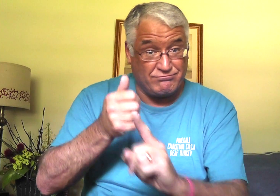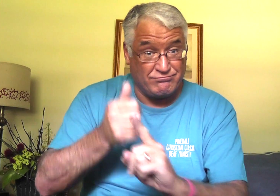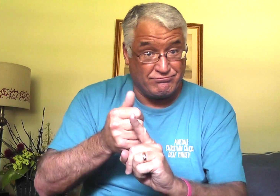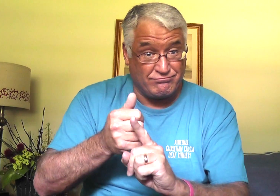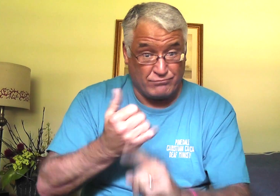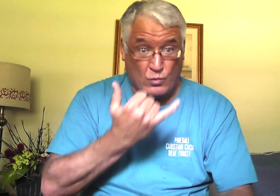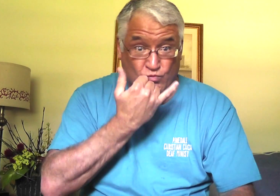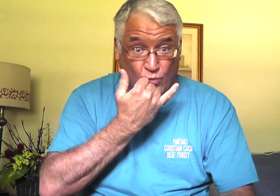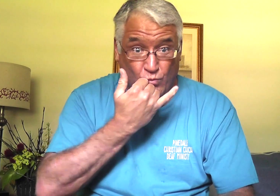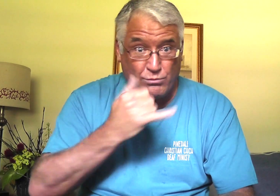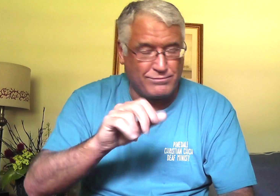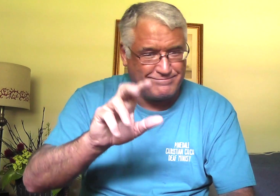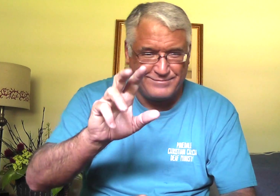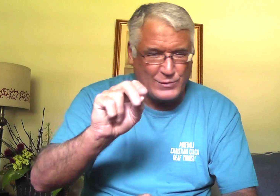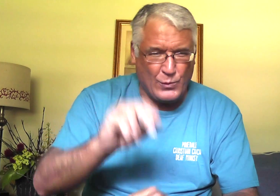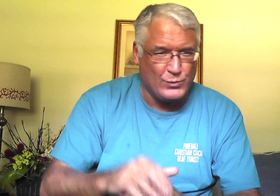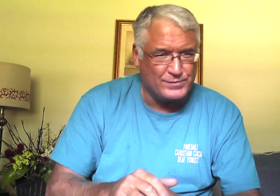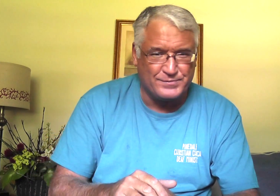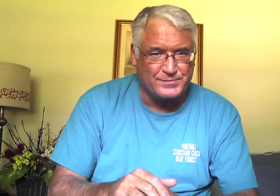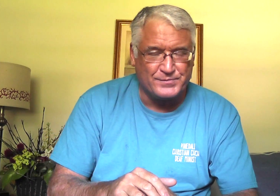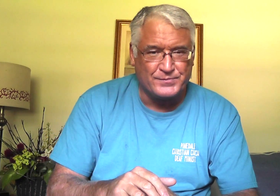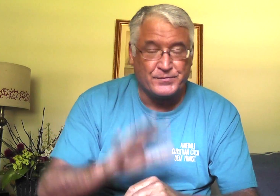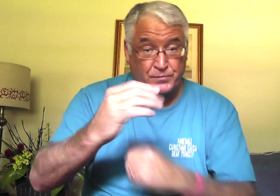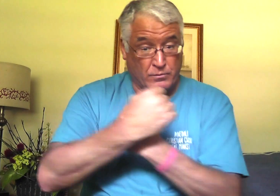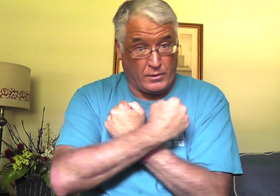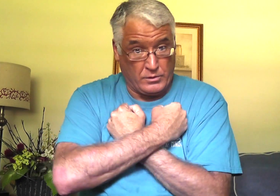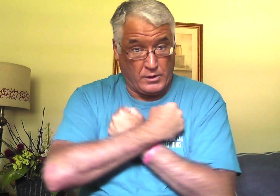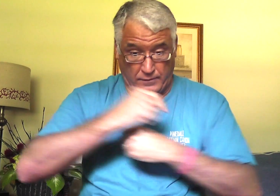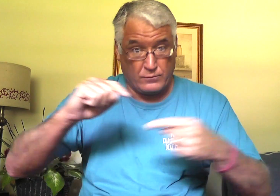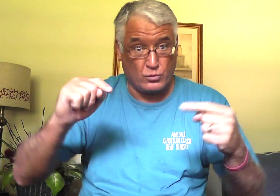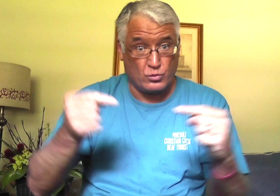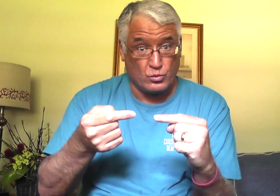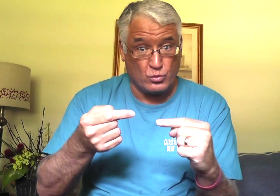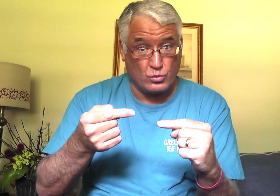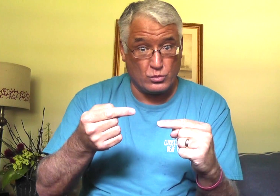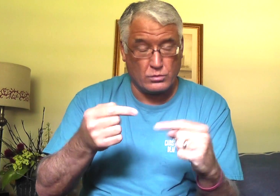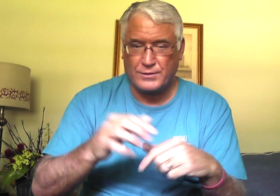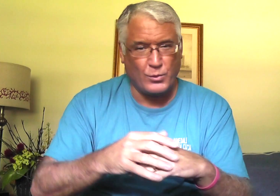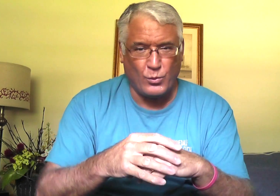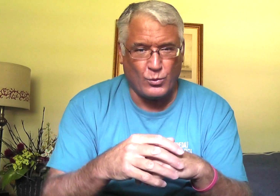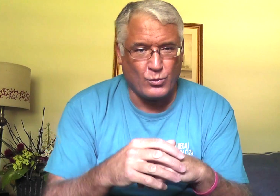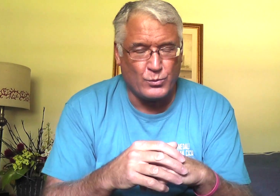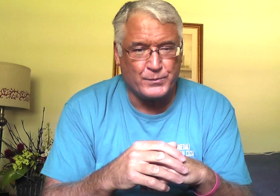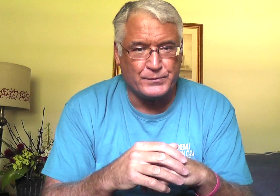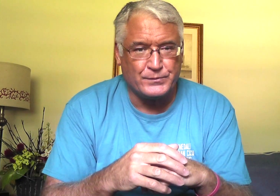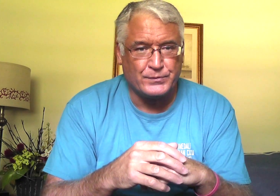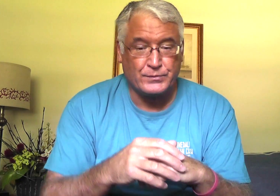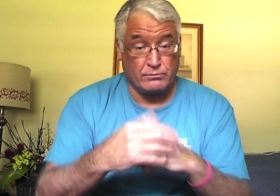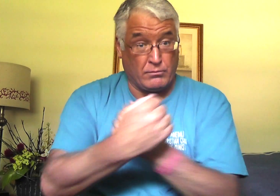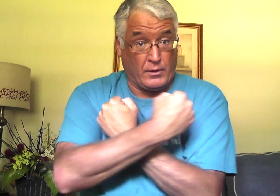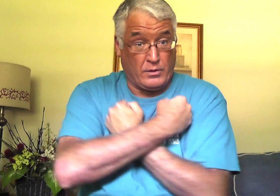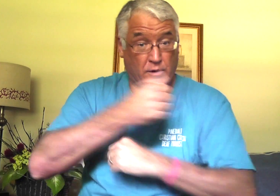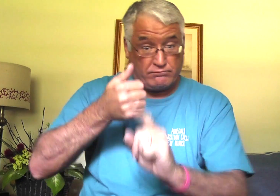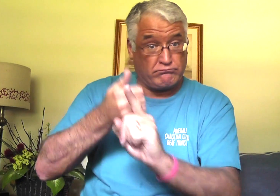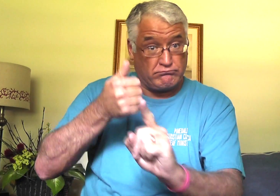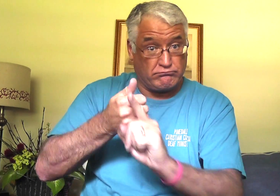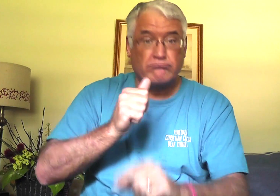Love, is it wrong? No. Love, is it harmful? No.